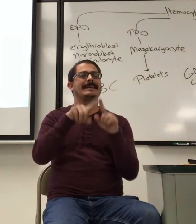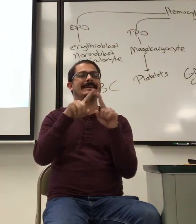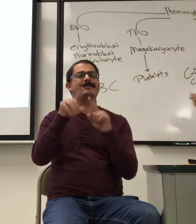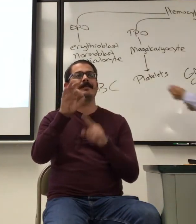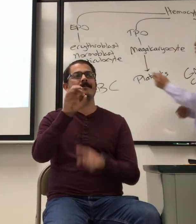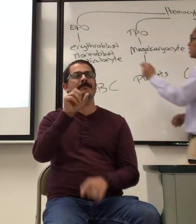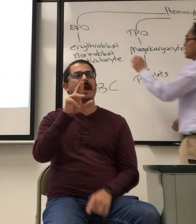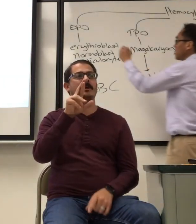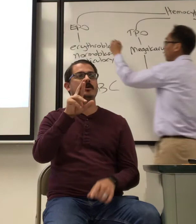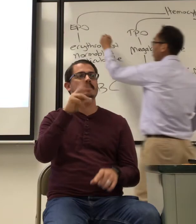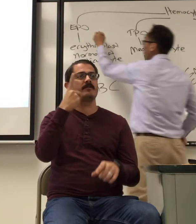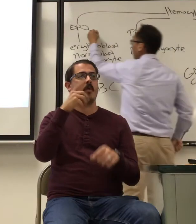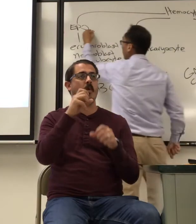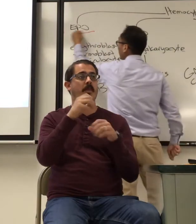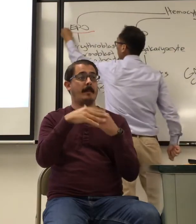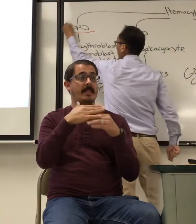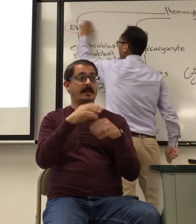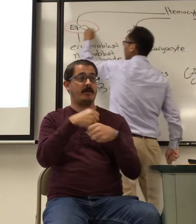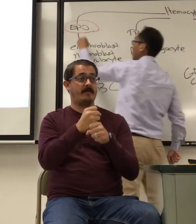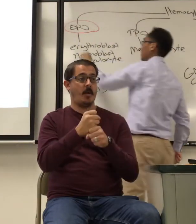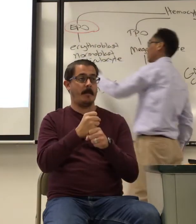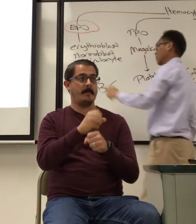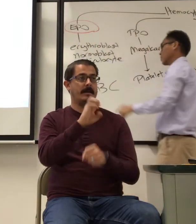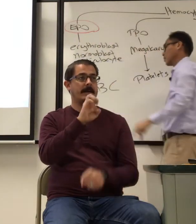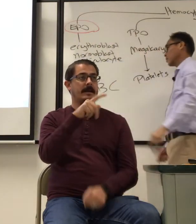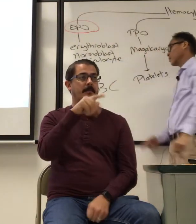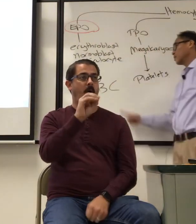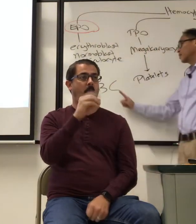blood formed. You need APO for what?